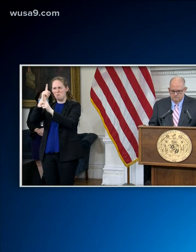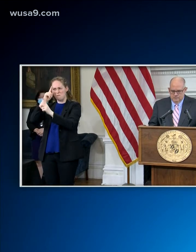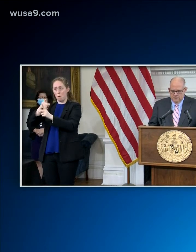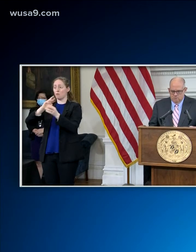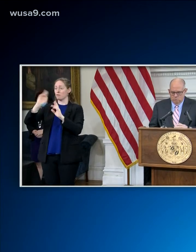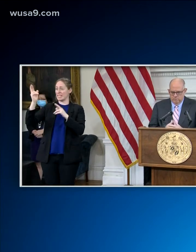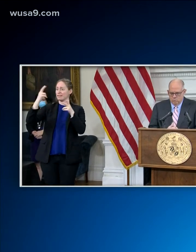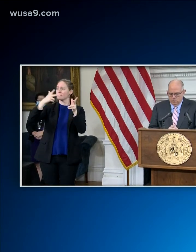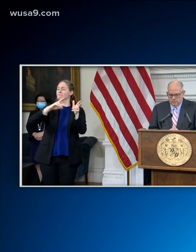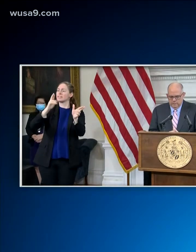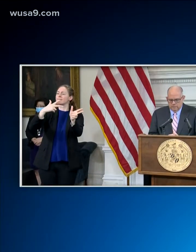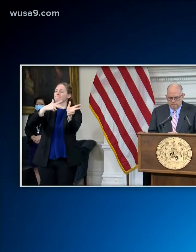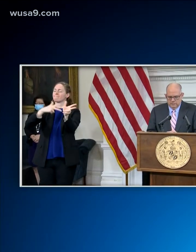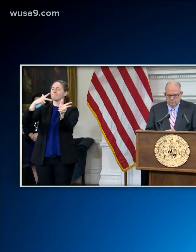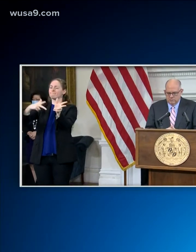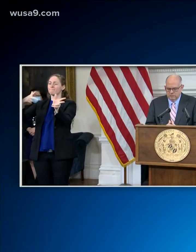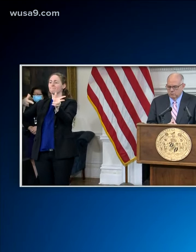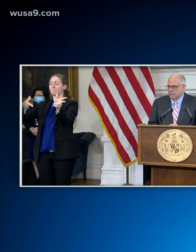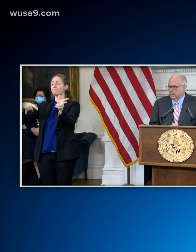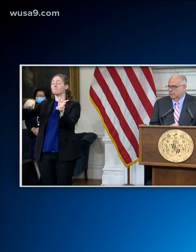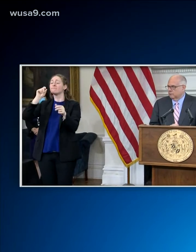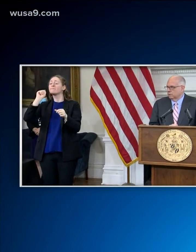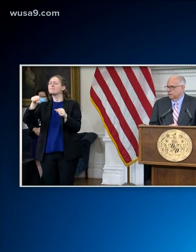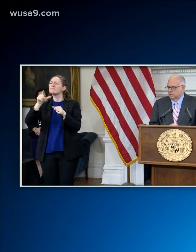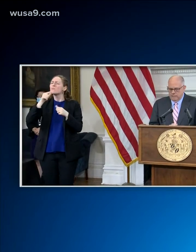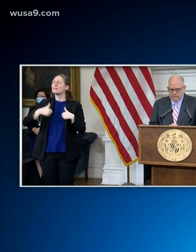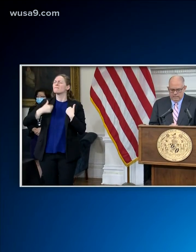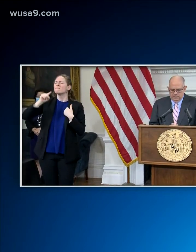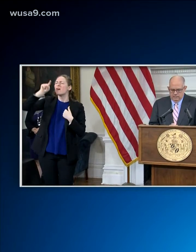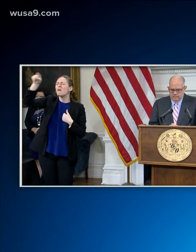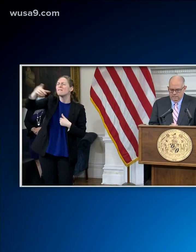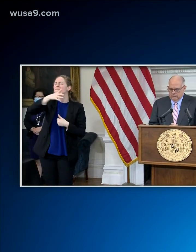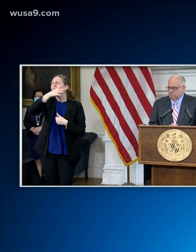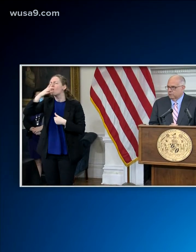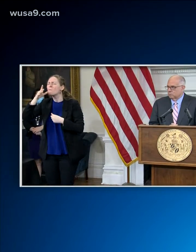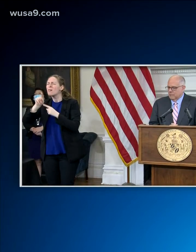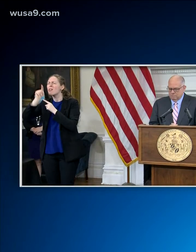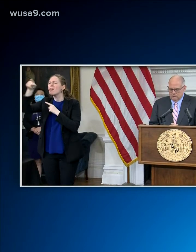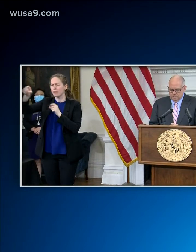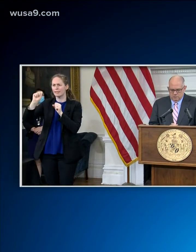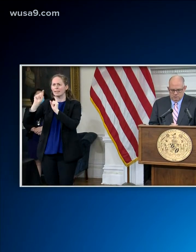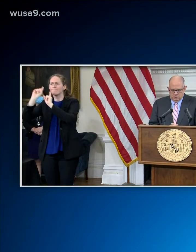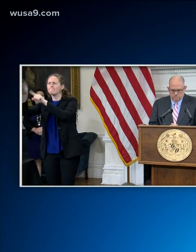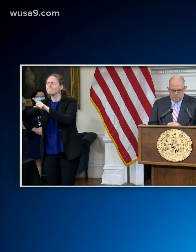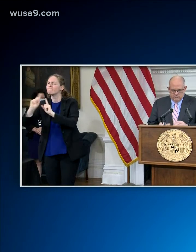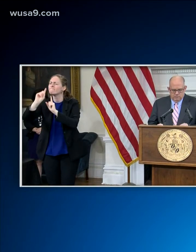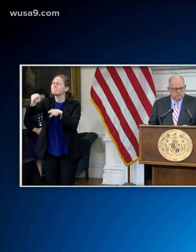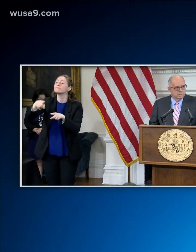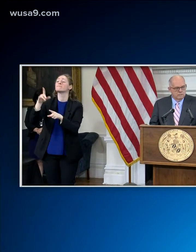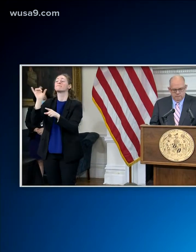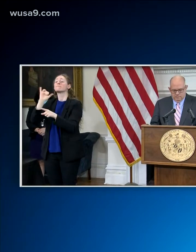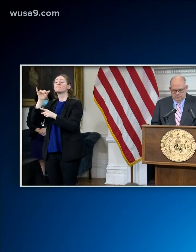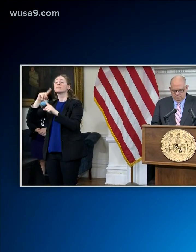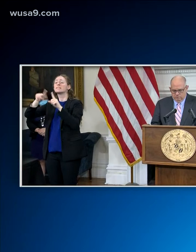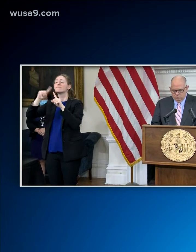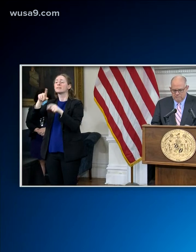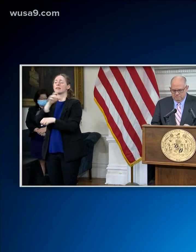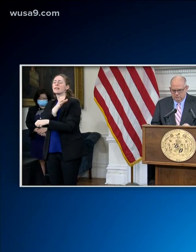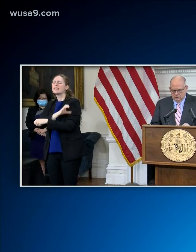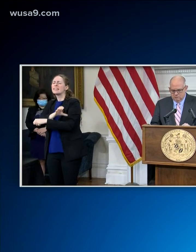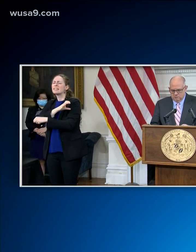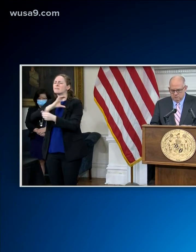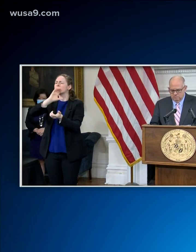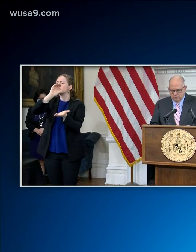areas. They're holding more clinics nearly every single day, including today at the First Baptist Church of Glen Arden and the